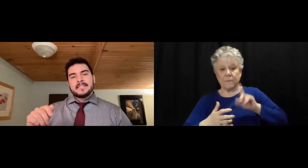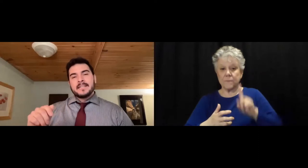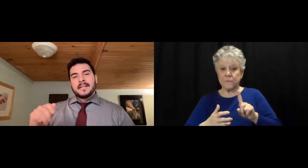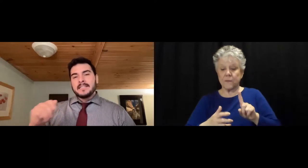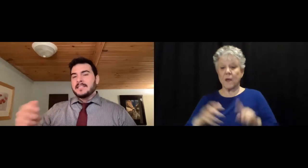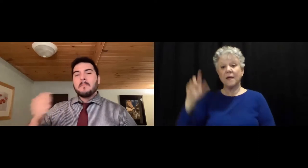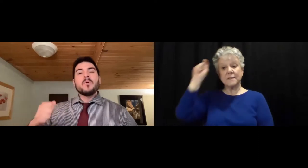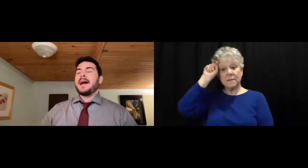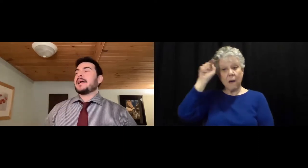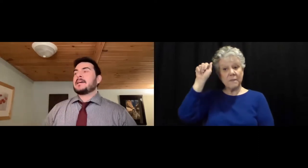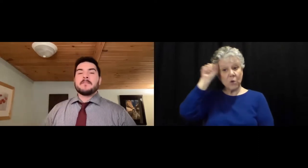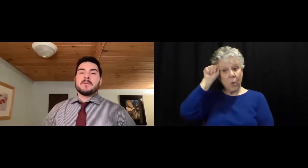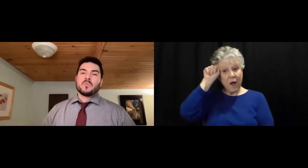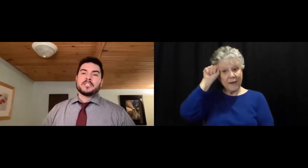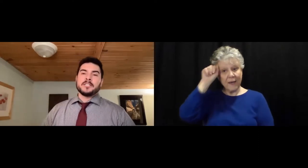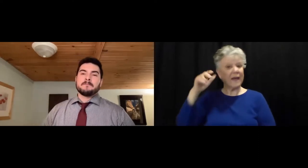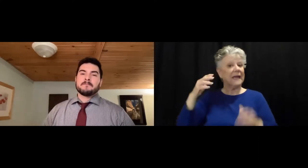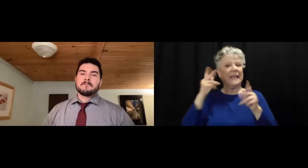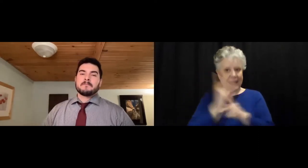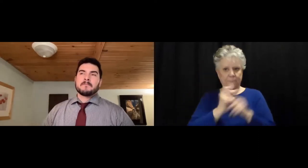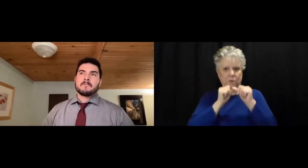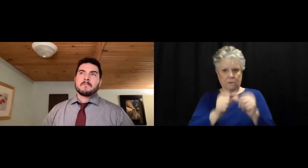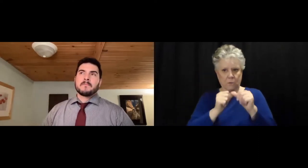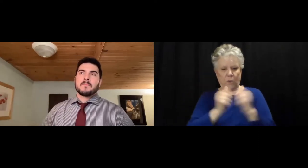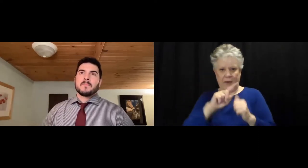Aquinas does not pull back from this question.